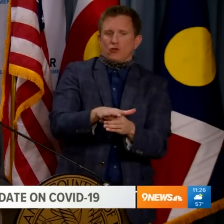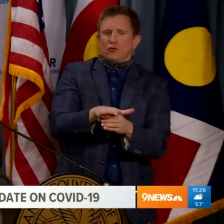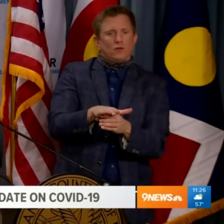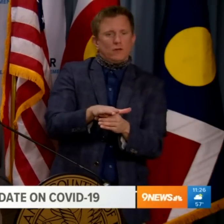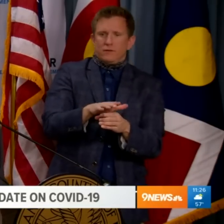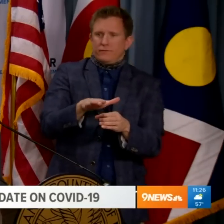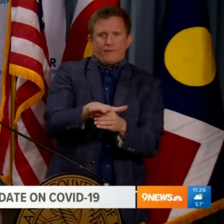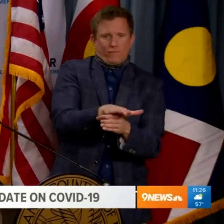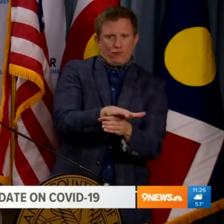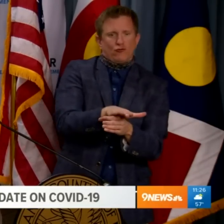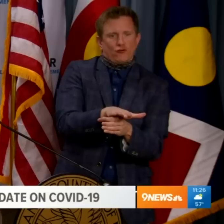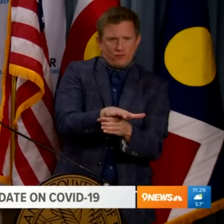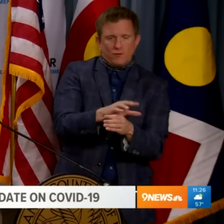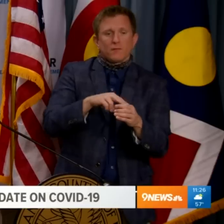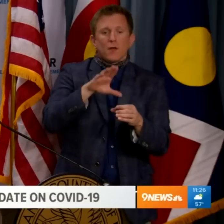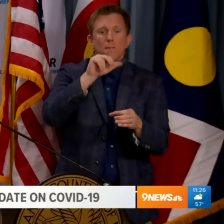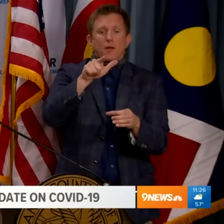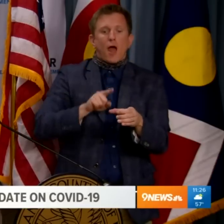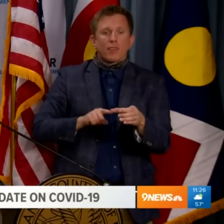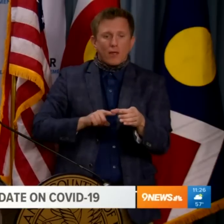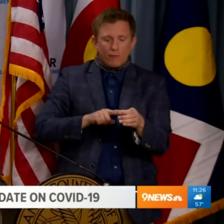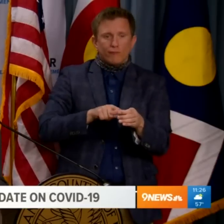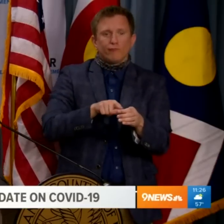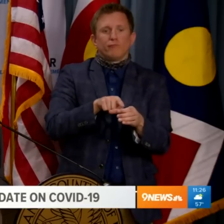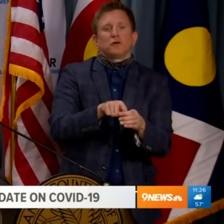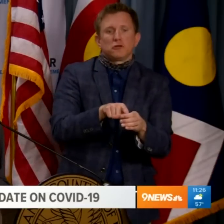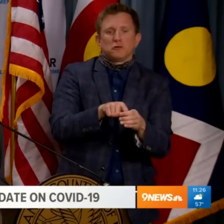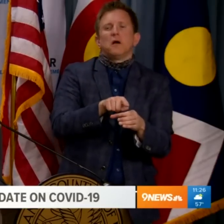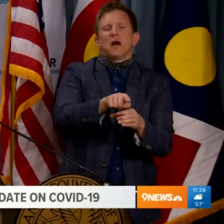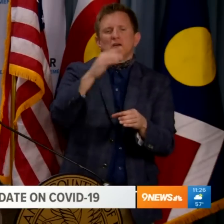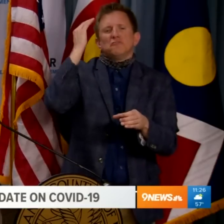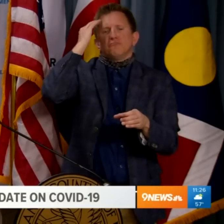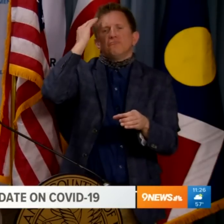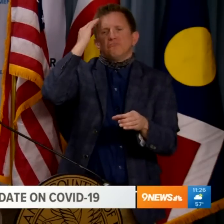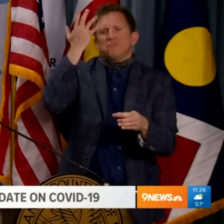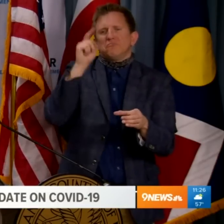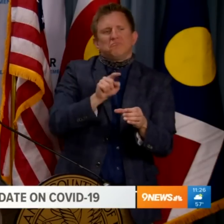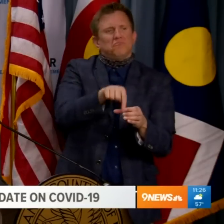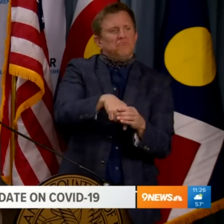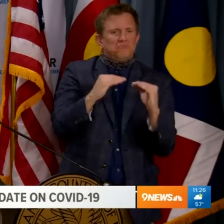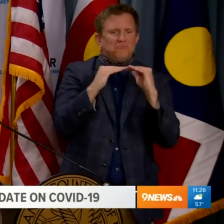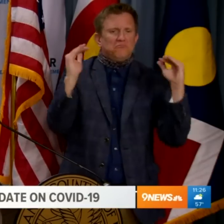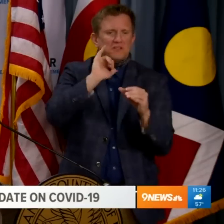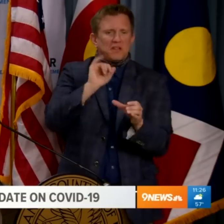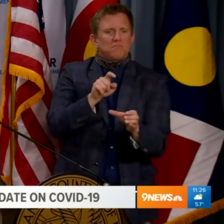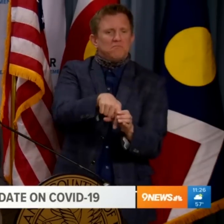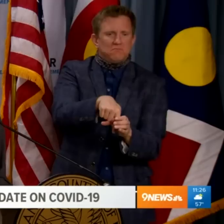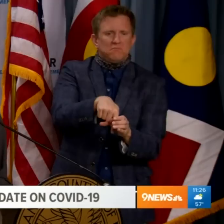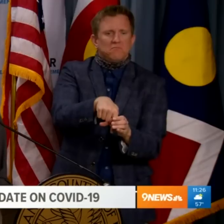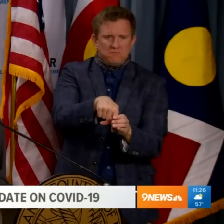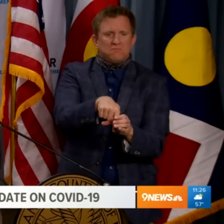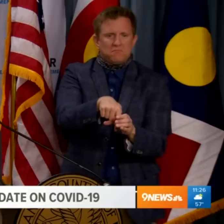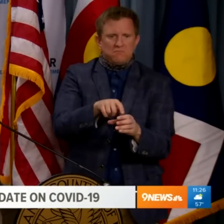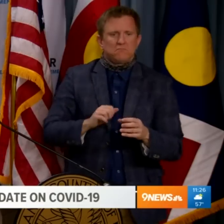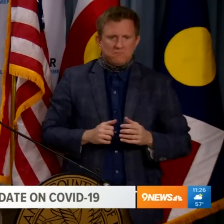while there, will stay in place, so they will not be removed. The cups will be covered so